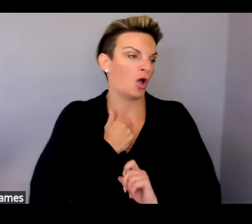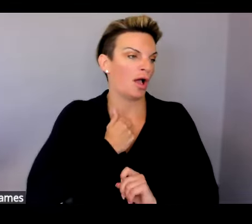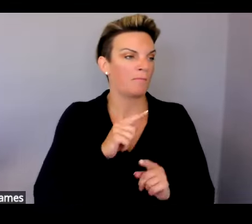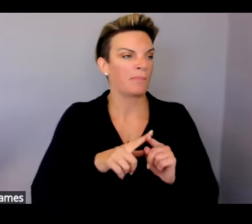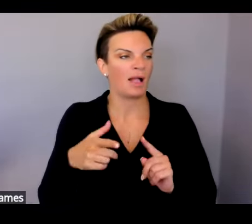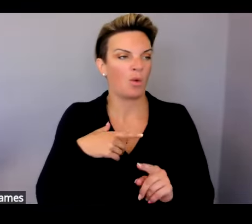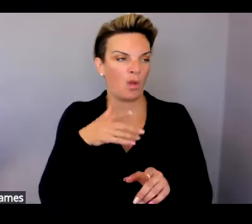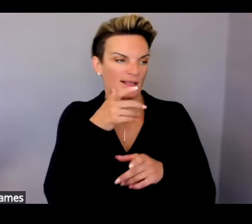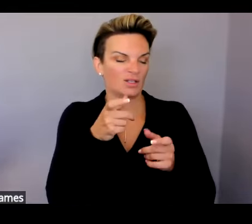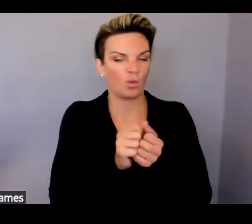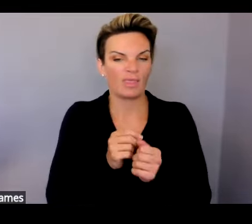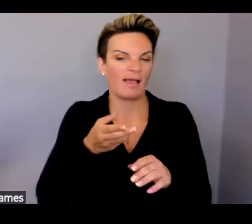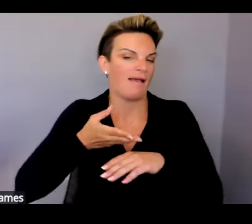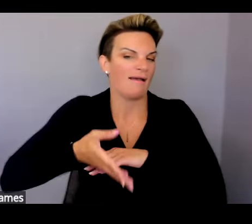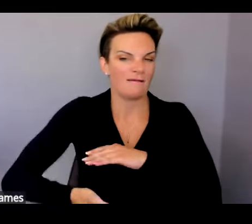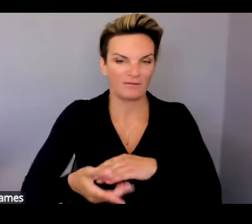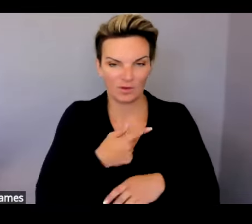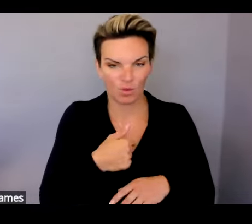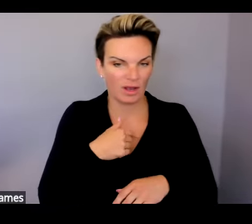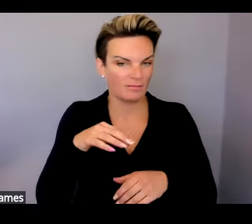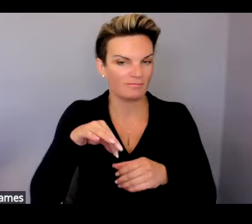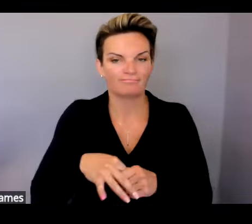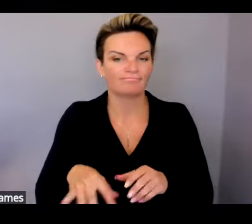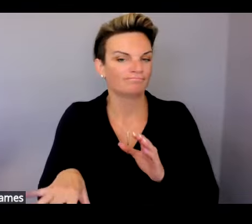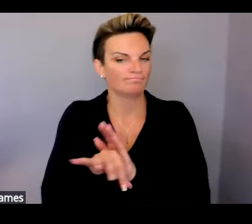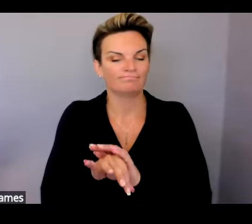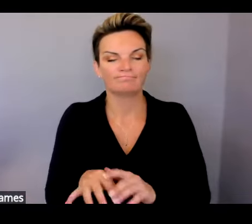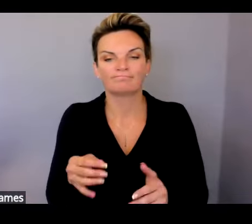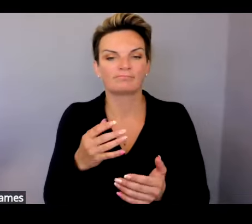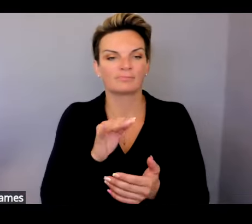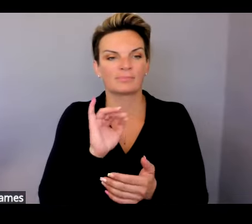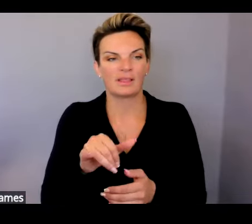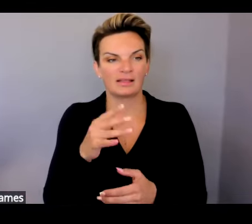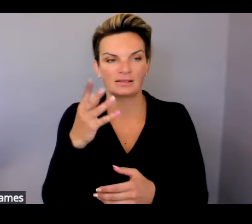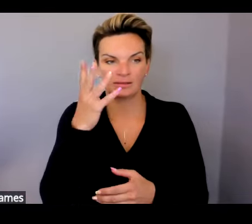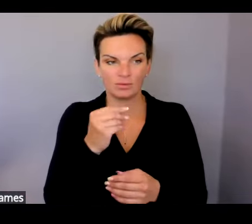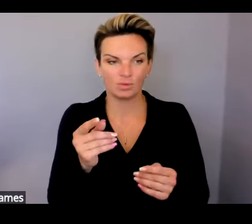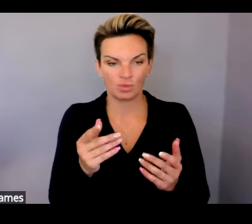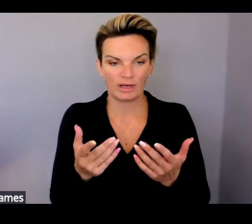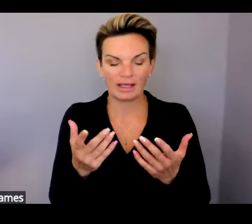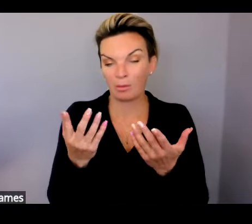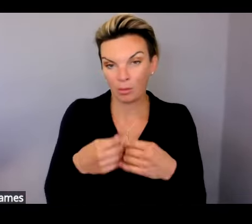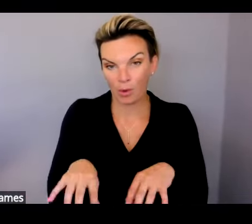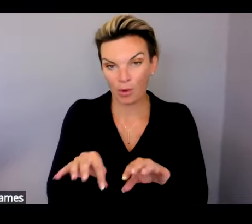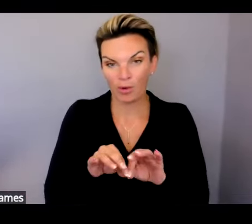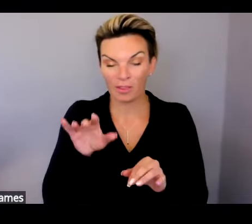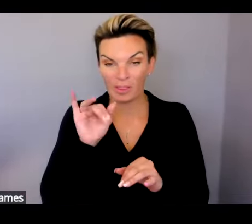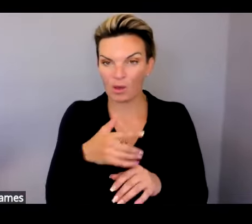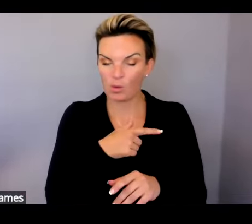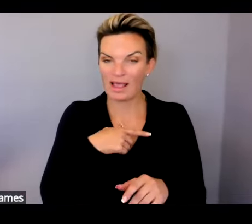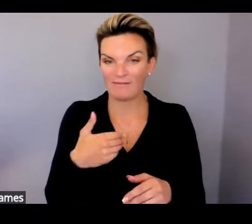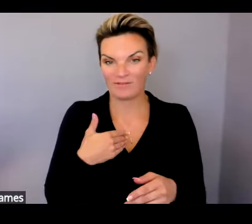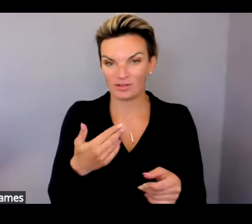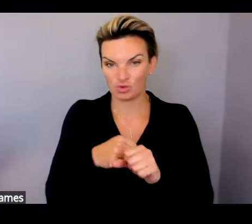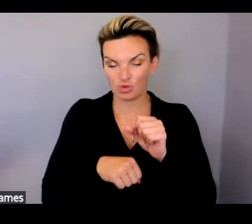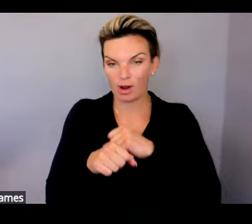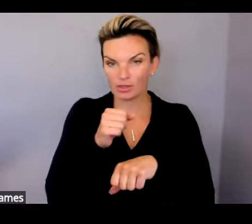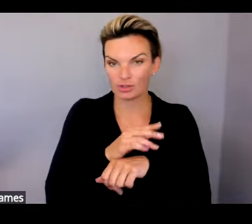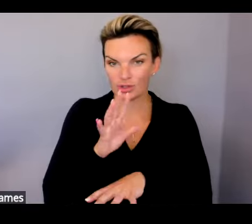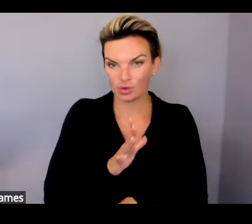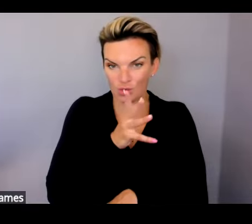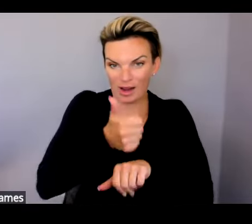our candidate is on the ballot, or after our proposal is on the ballot. I think it's critically important that a structure be created so that all of this is